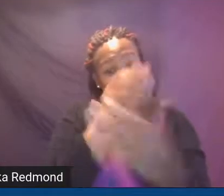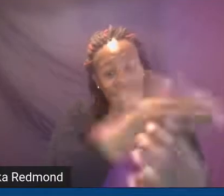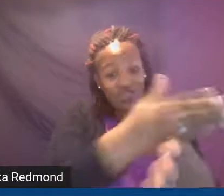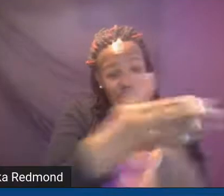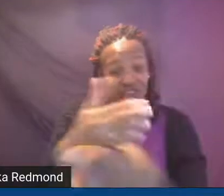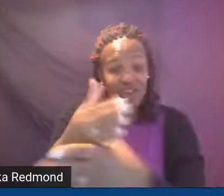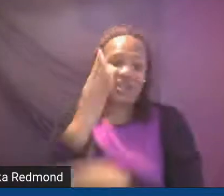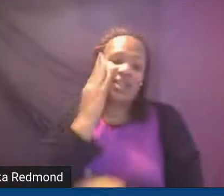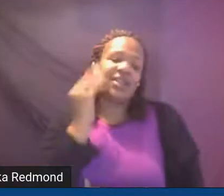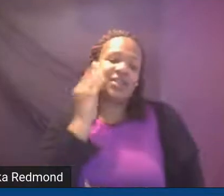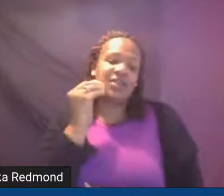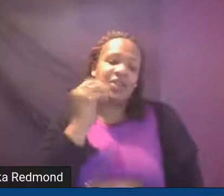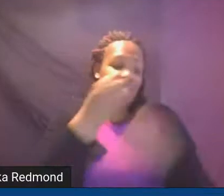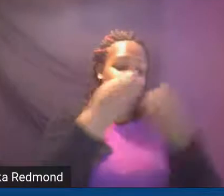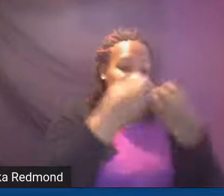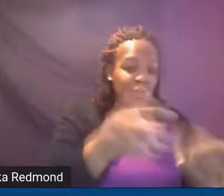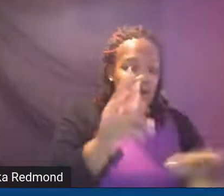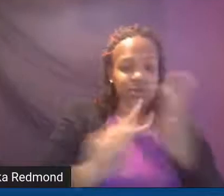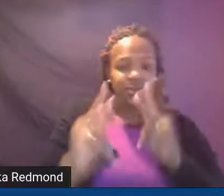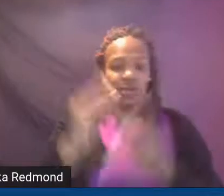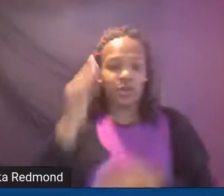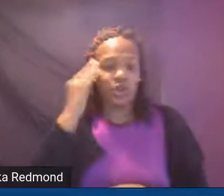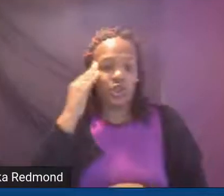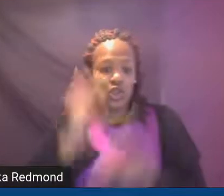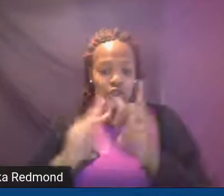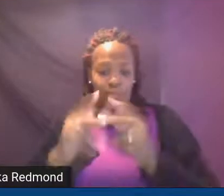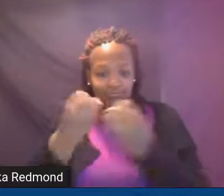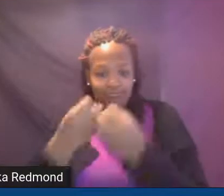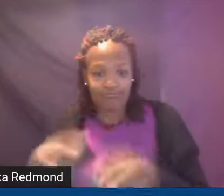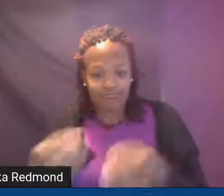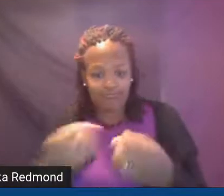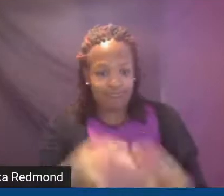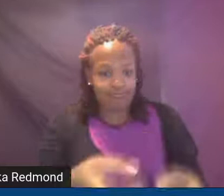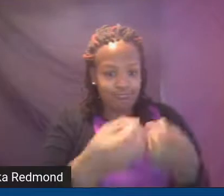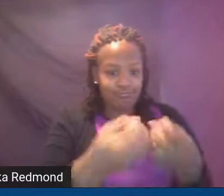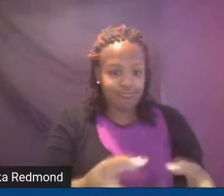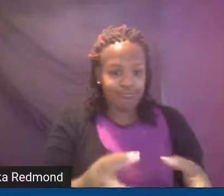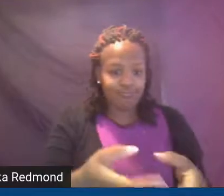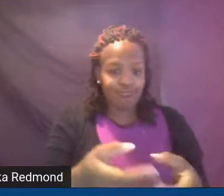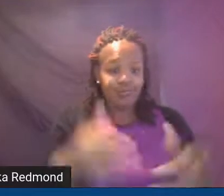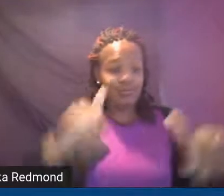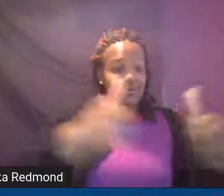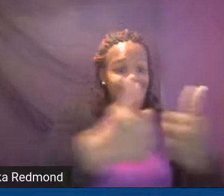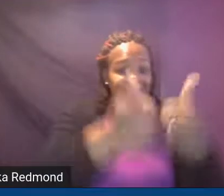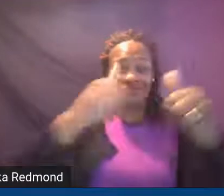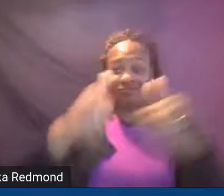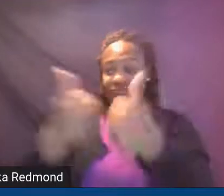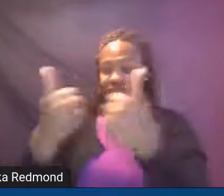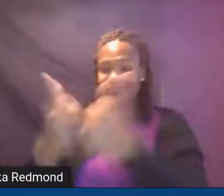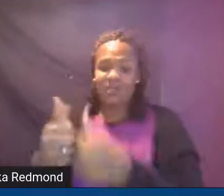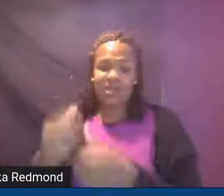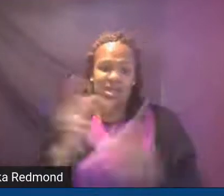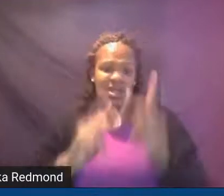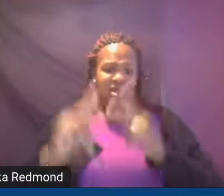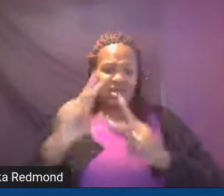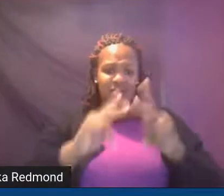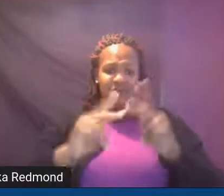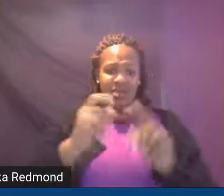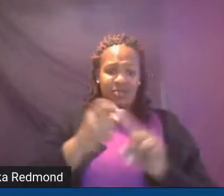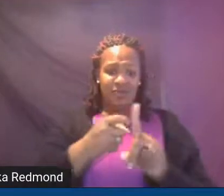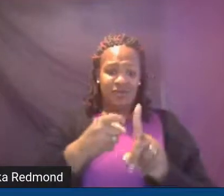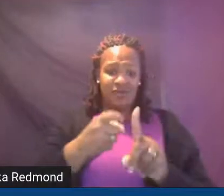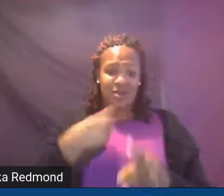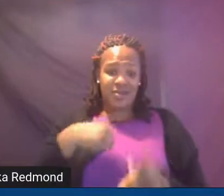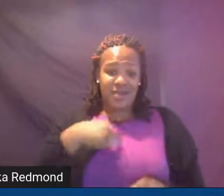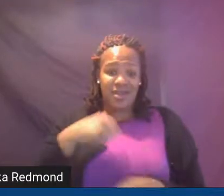They've lost people. They know people who have lost people. They've had challenges that have been heretofore unheard of by people in our generation.